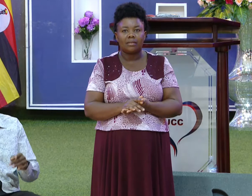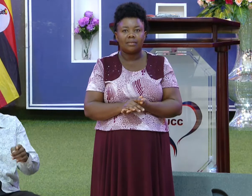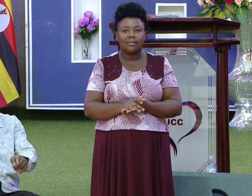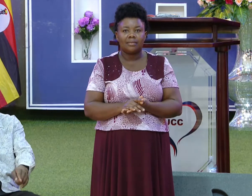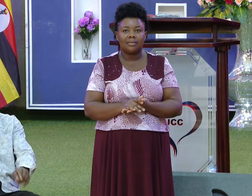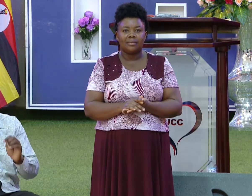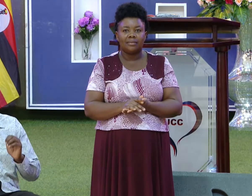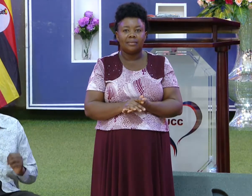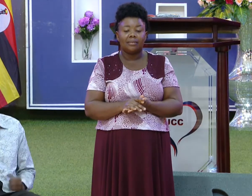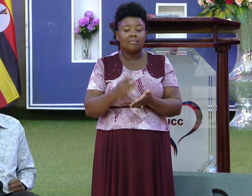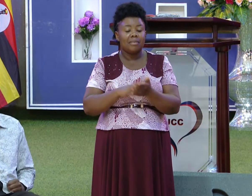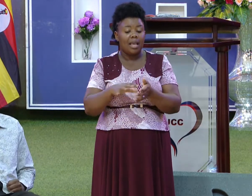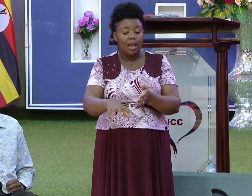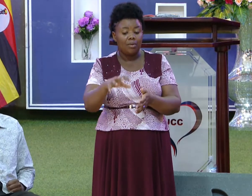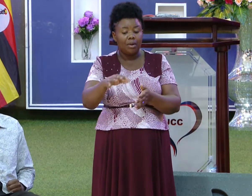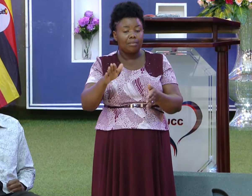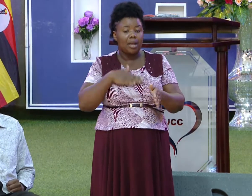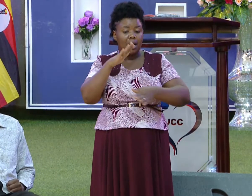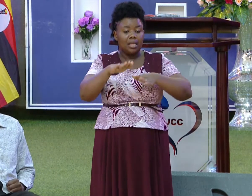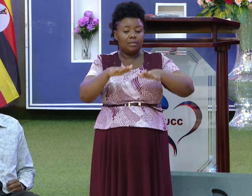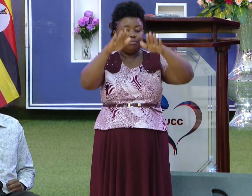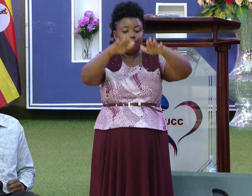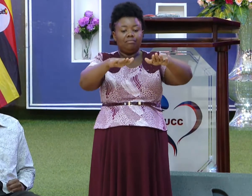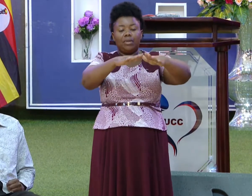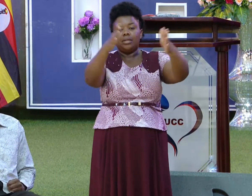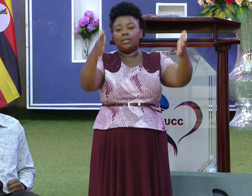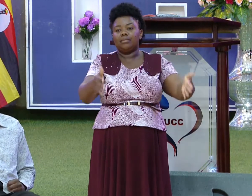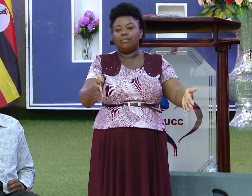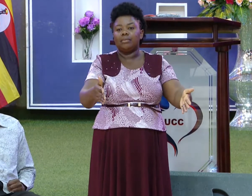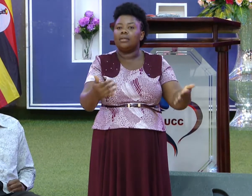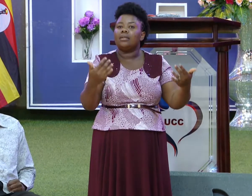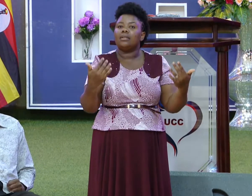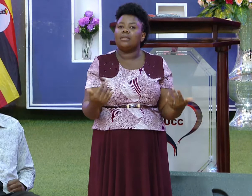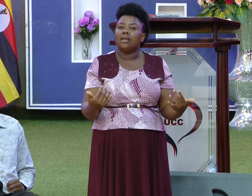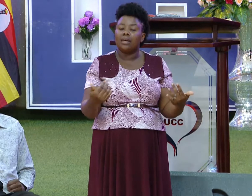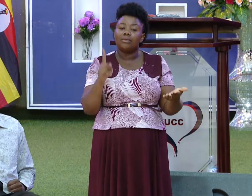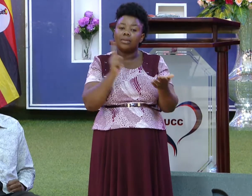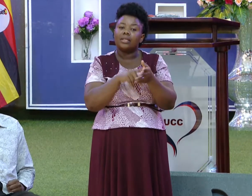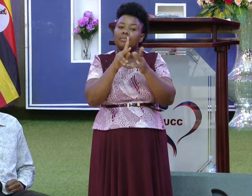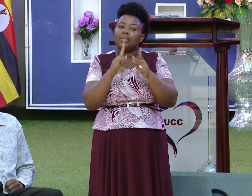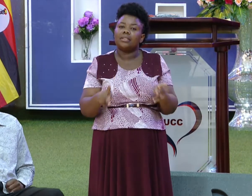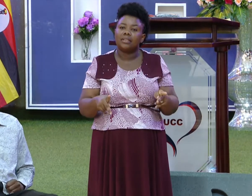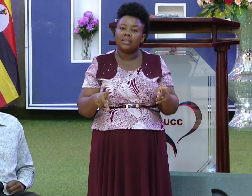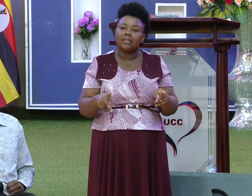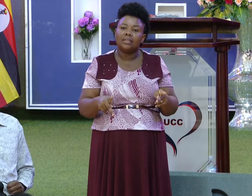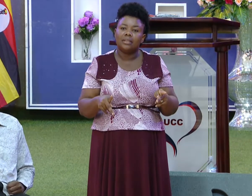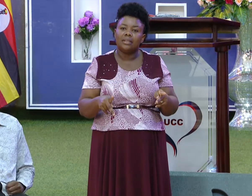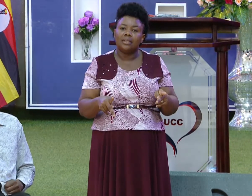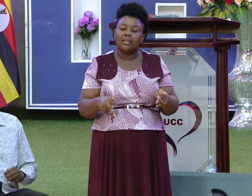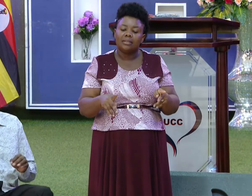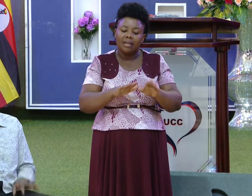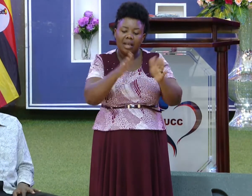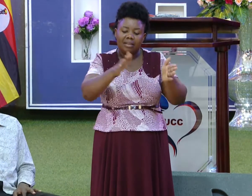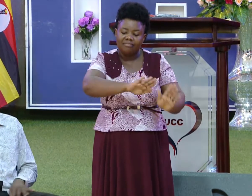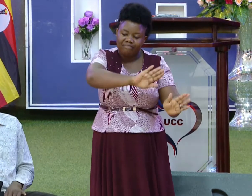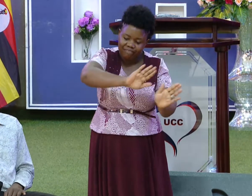I grew up when my legs, I raised them on a table. Now to make peace,